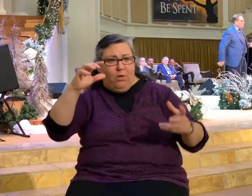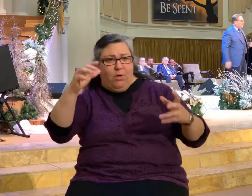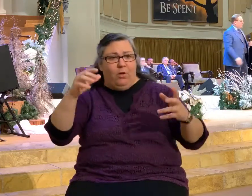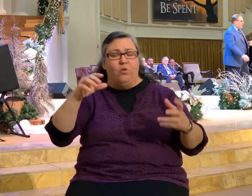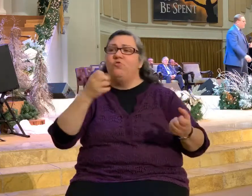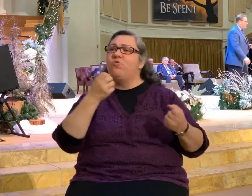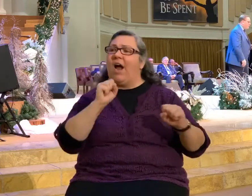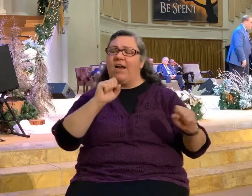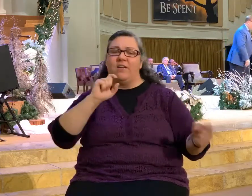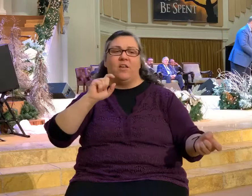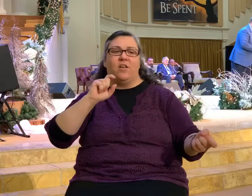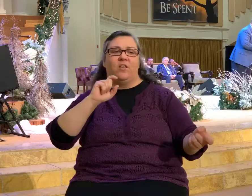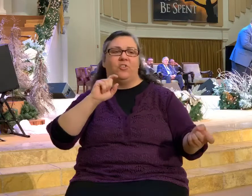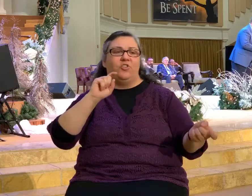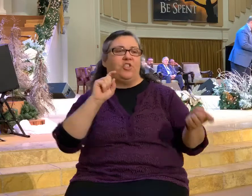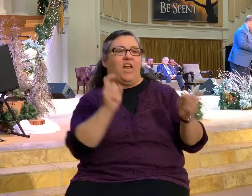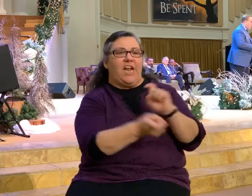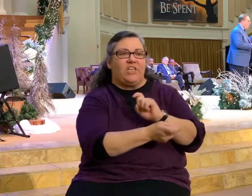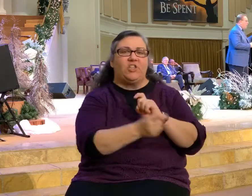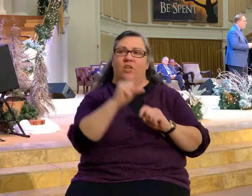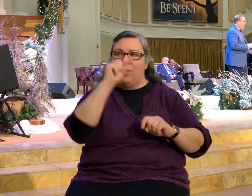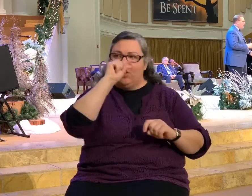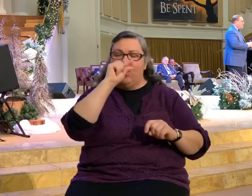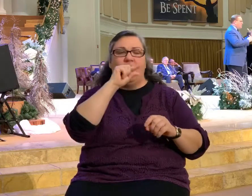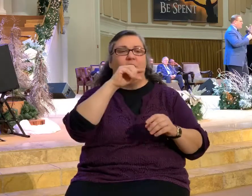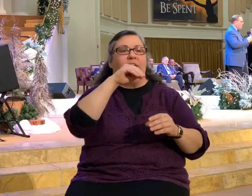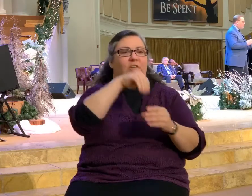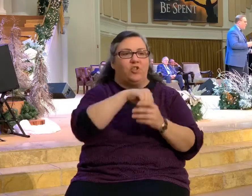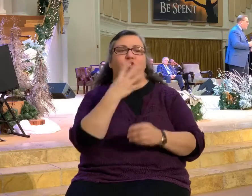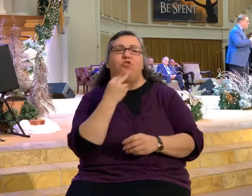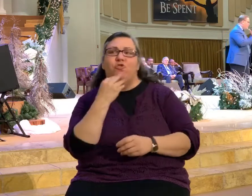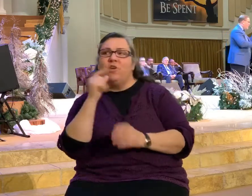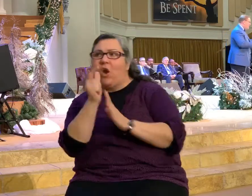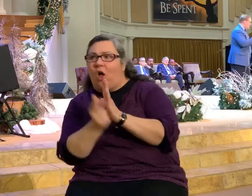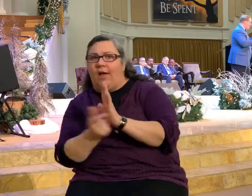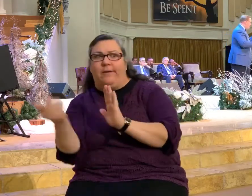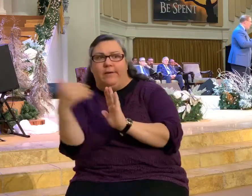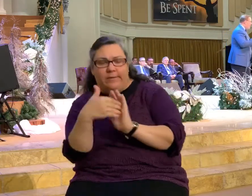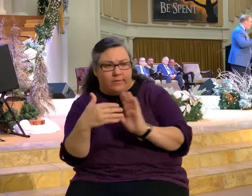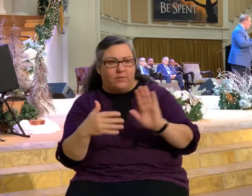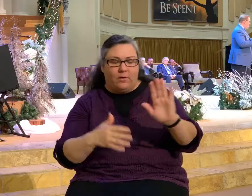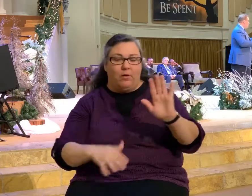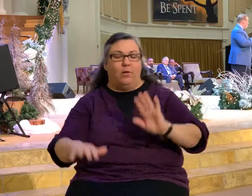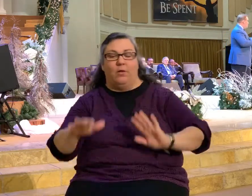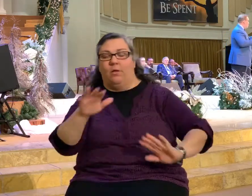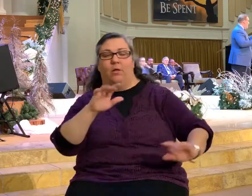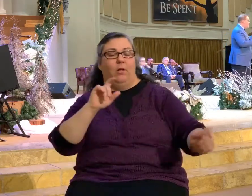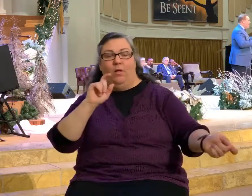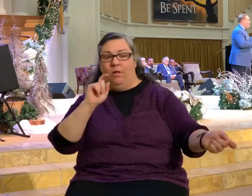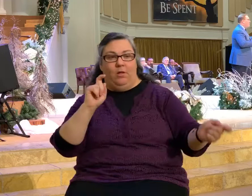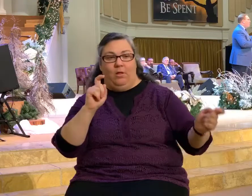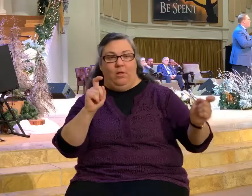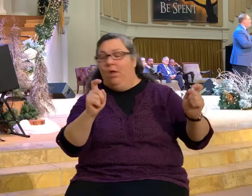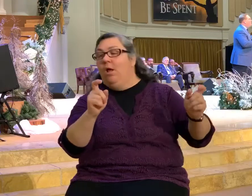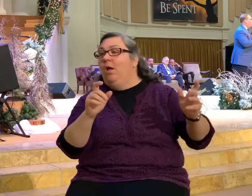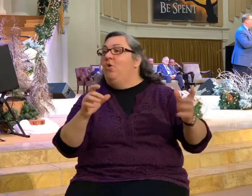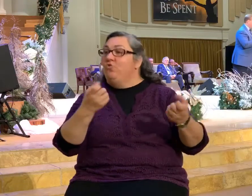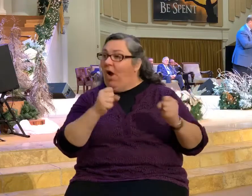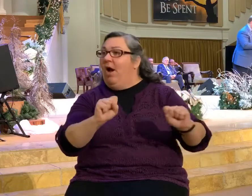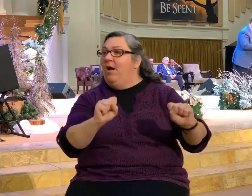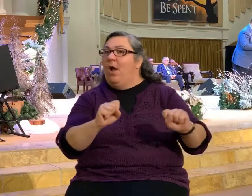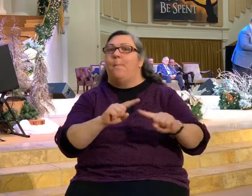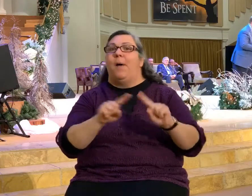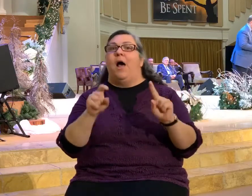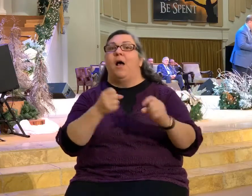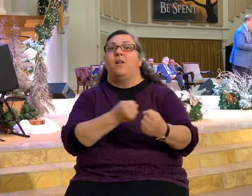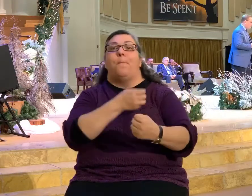Gentile Christians into Jewishness and the law back. And so he's dealing with all that. So that's a little light and showing you how the power of Rome even affected